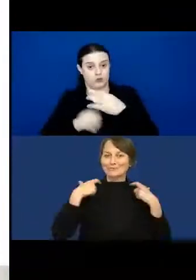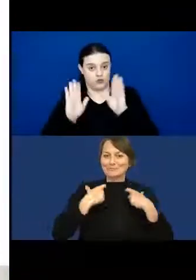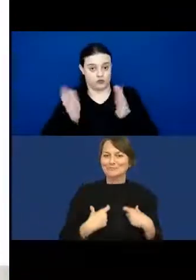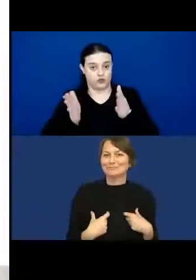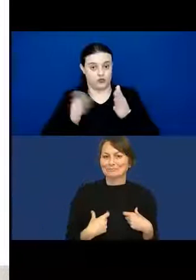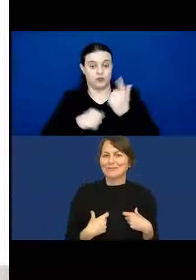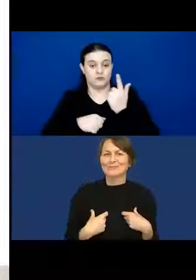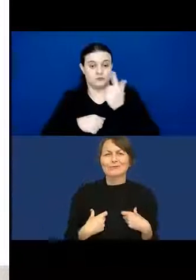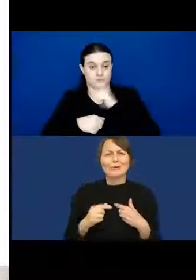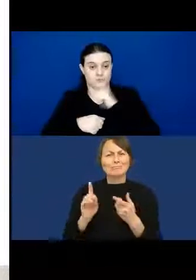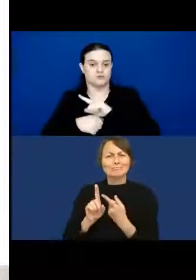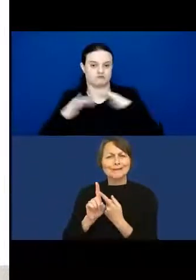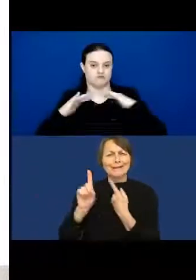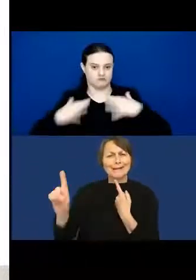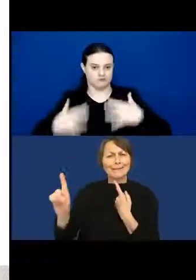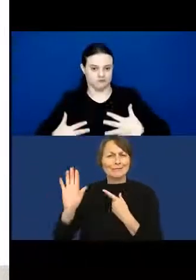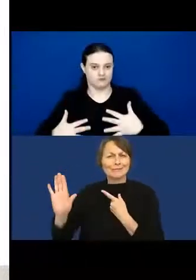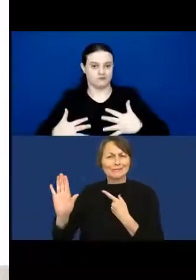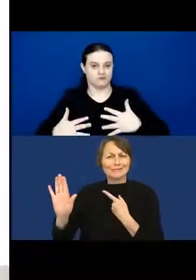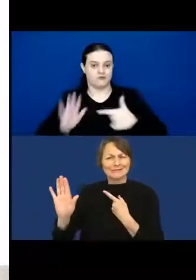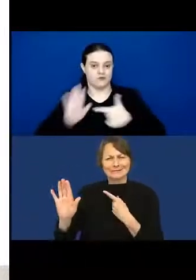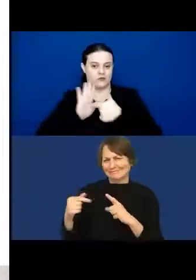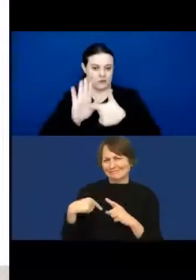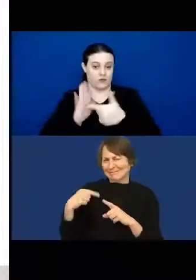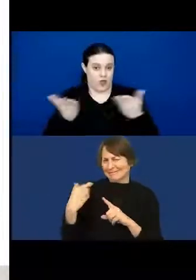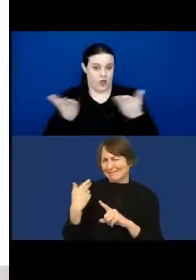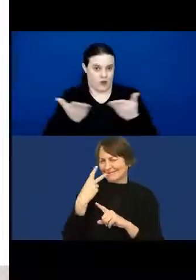Distance haptic vest that I show you right now.